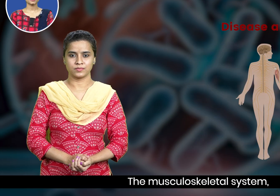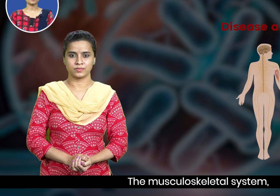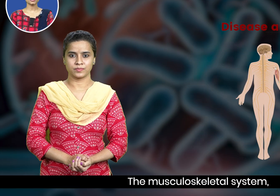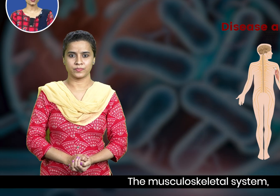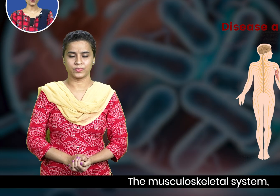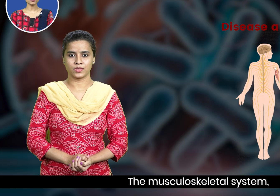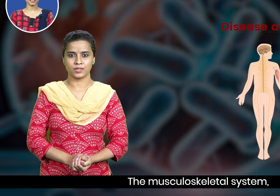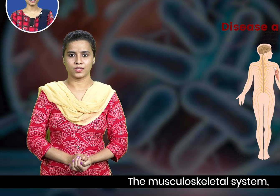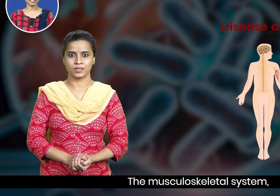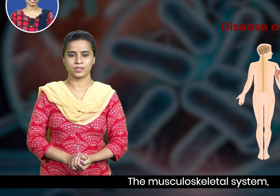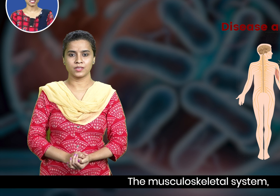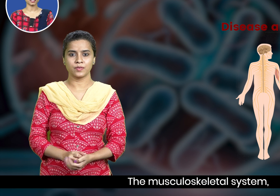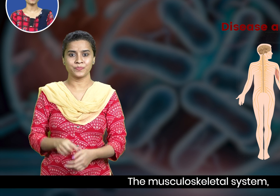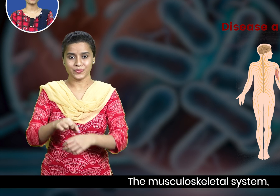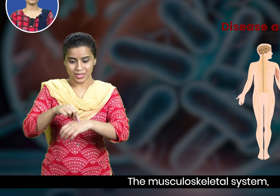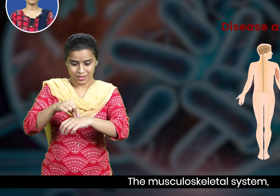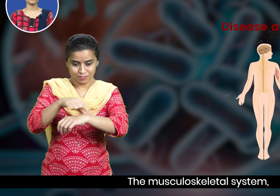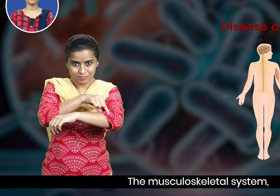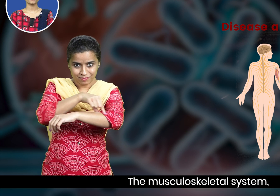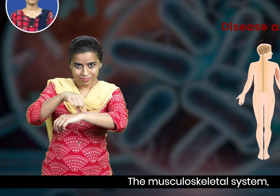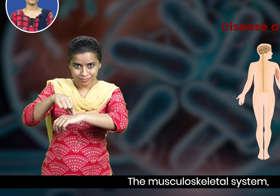The musculoskeletal system,